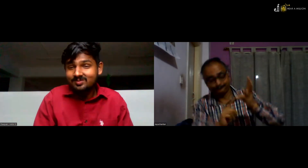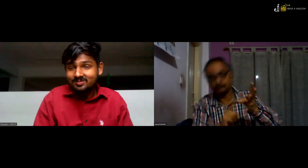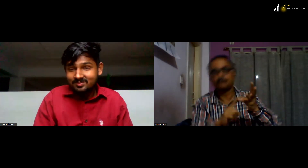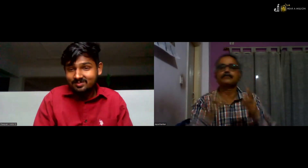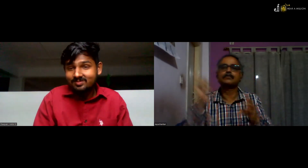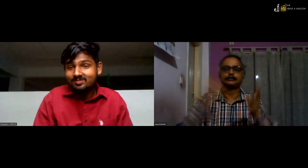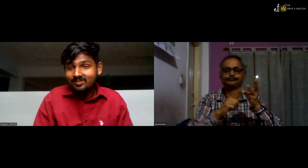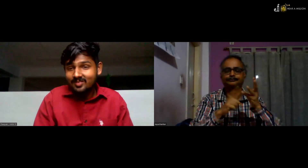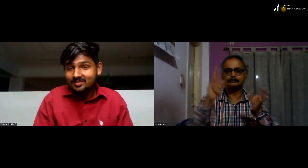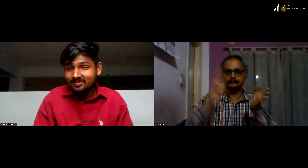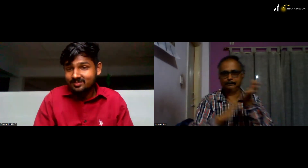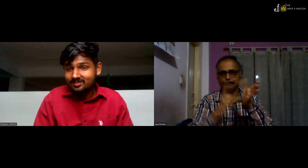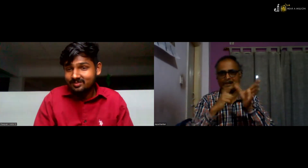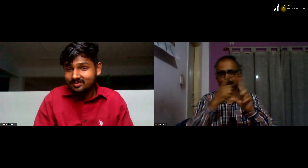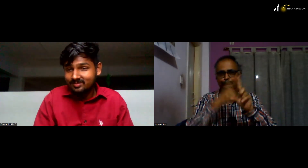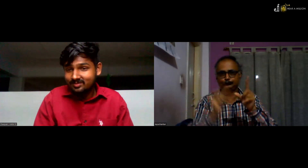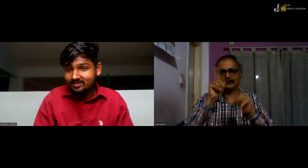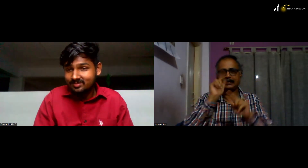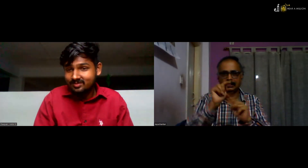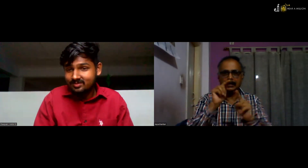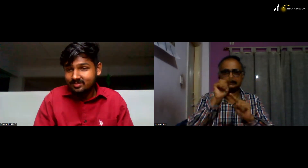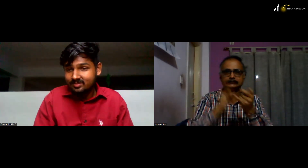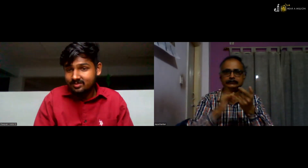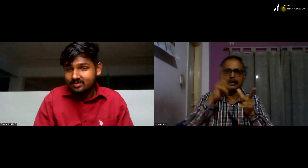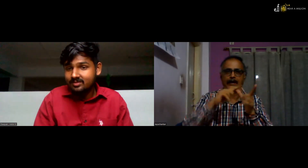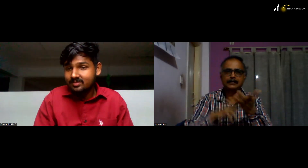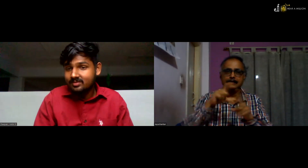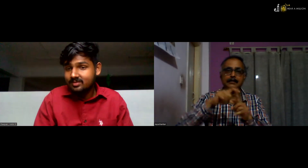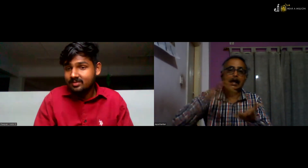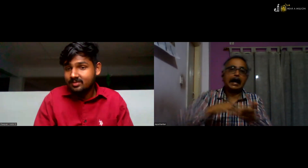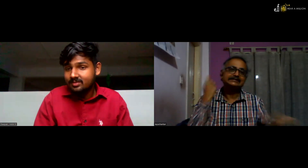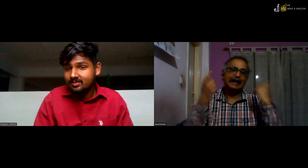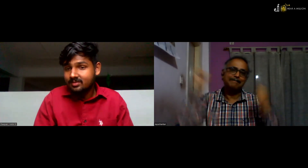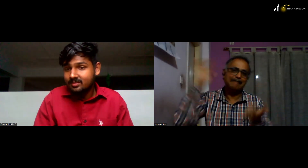That was a beautiful place. And